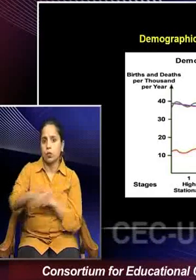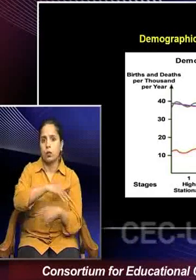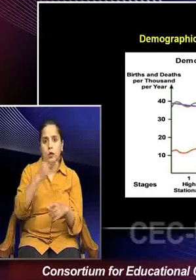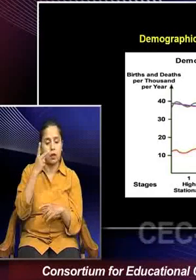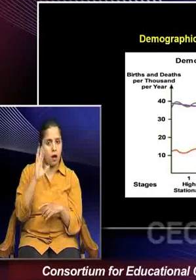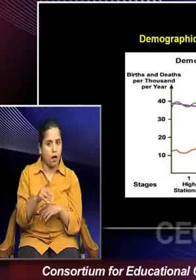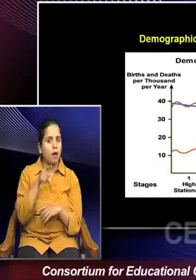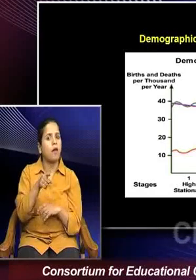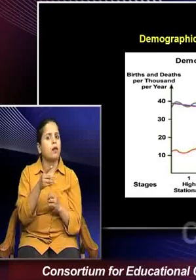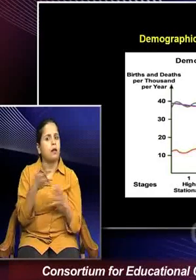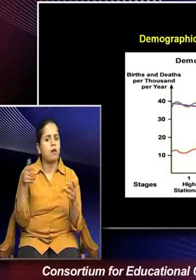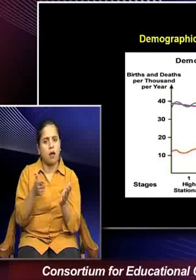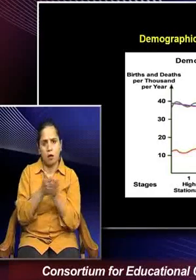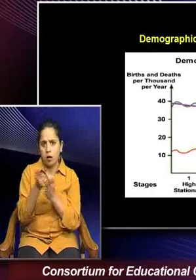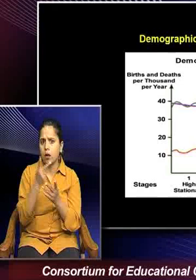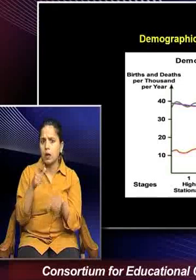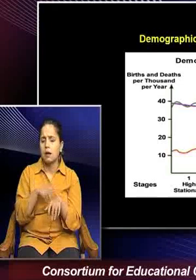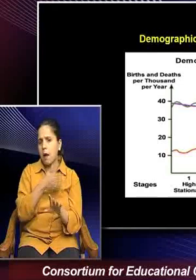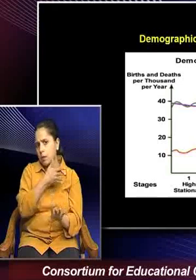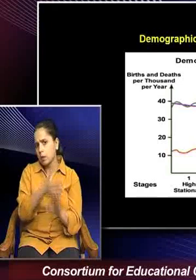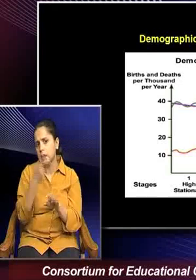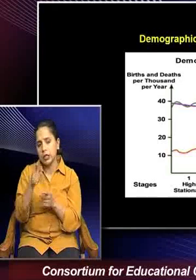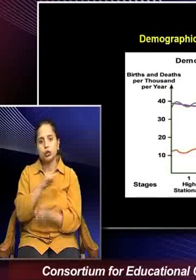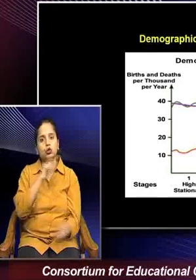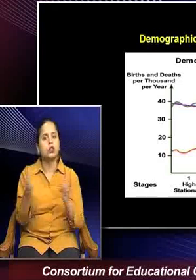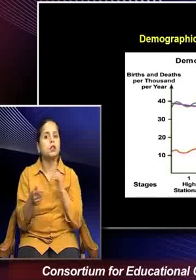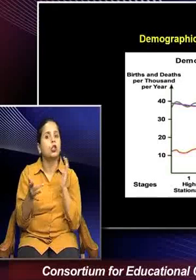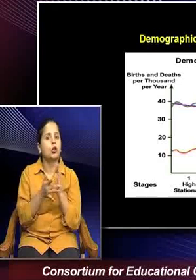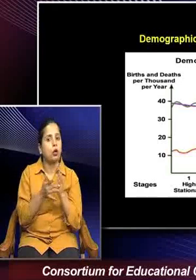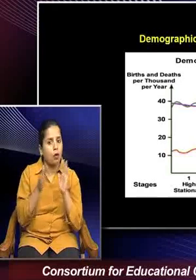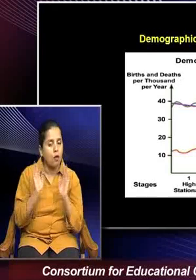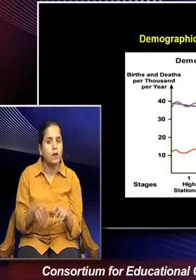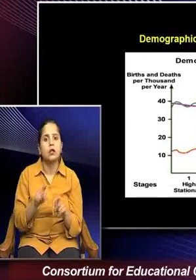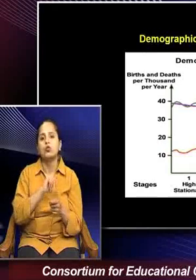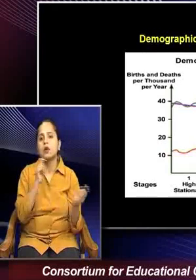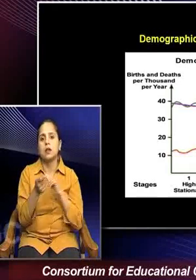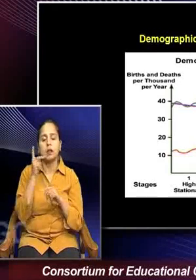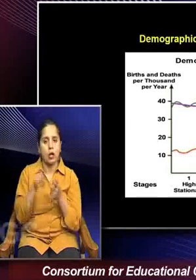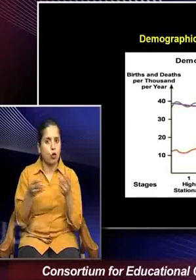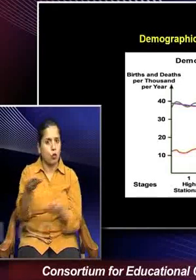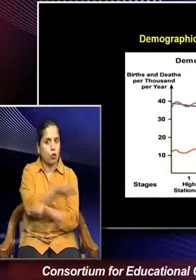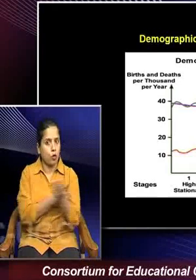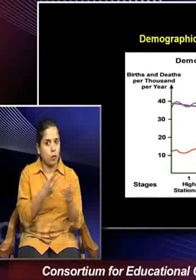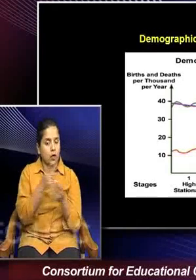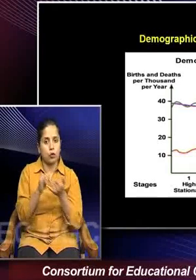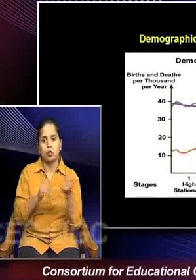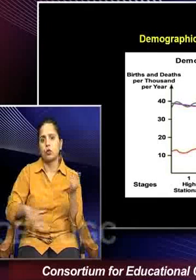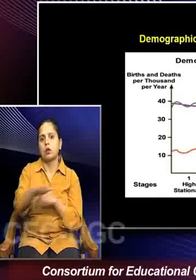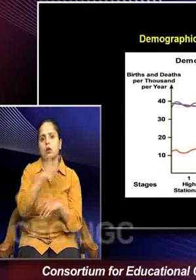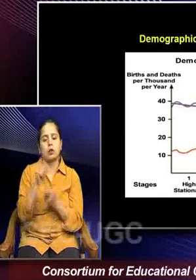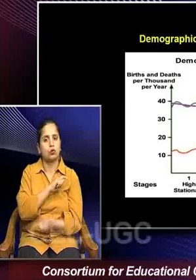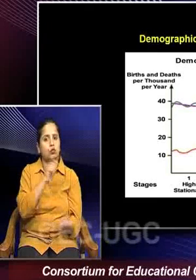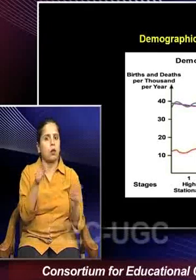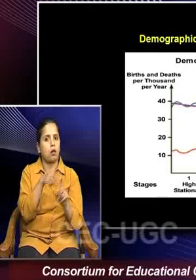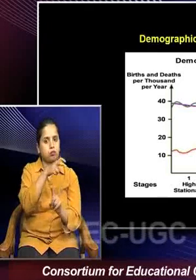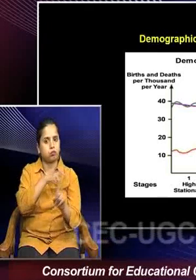traditional agrarian society, over time with changing technology, with changing structure of economy and society, gradually transition